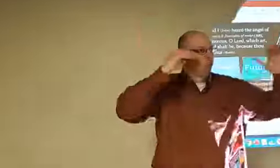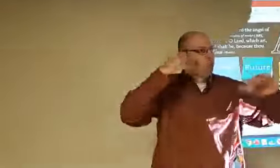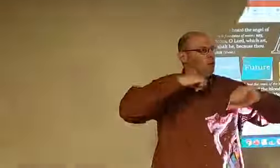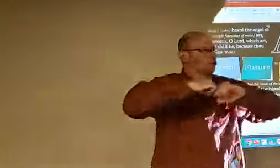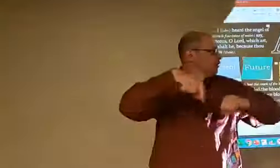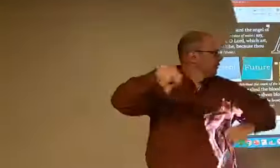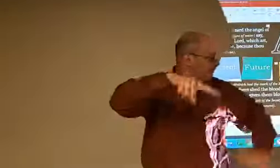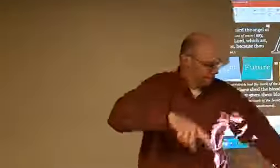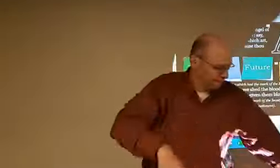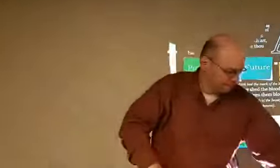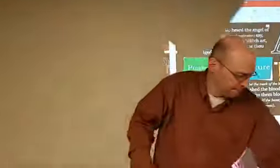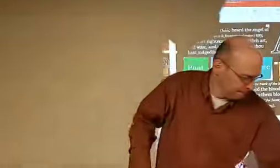before we go home.